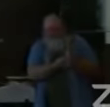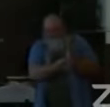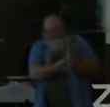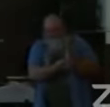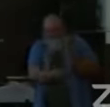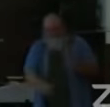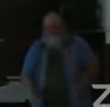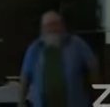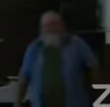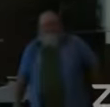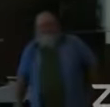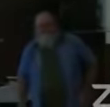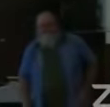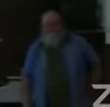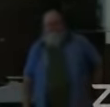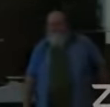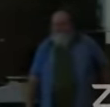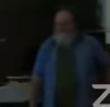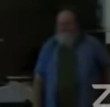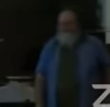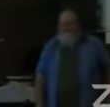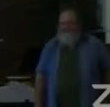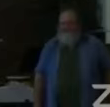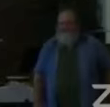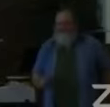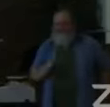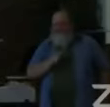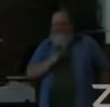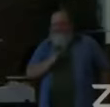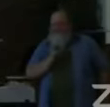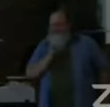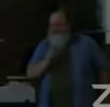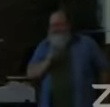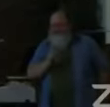I don't want to, in my retirement, I don't want to be on soup and jello. That's all I'm saying.